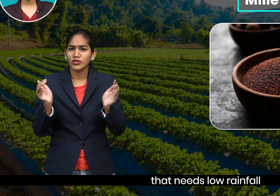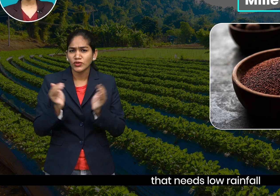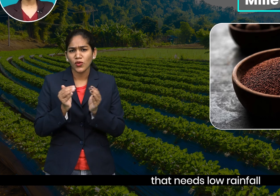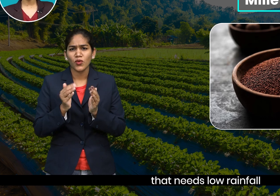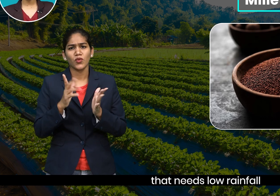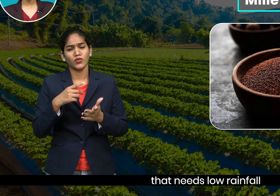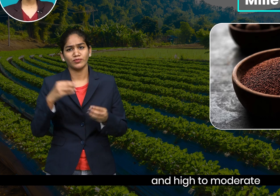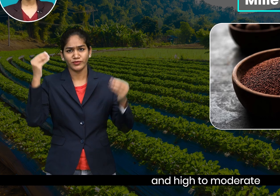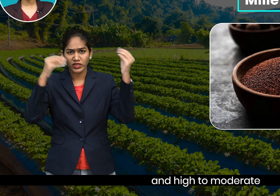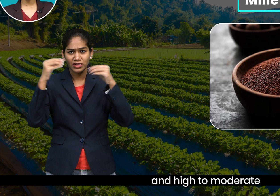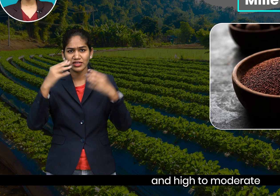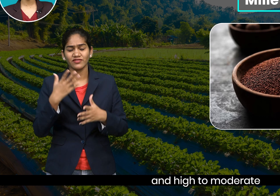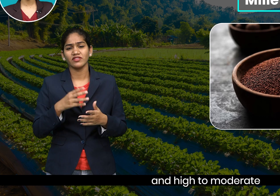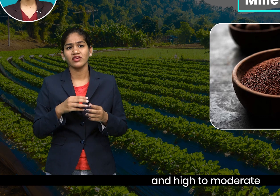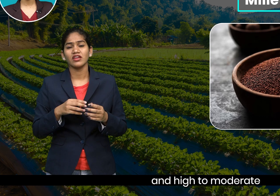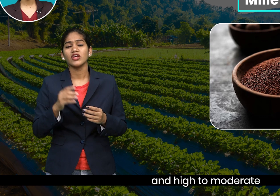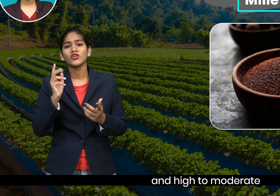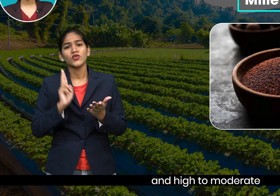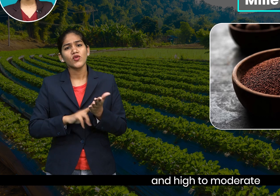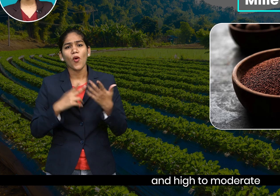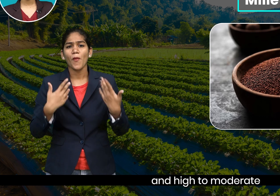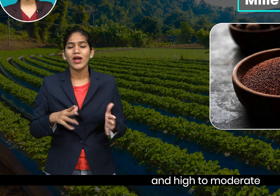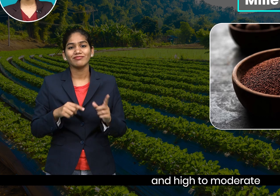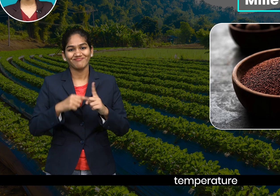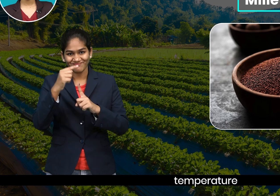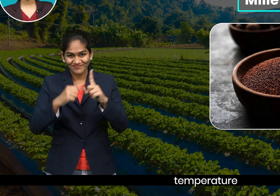to moderate temperature